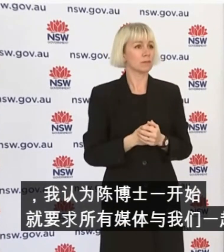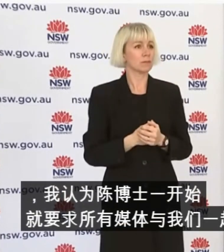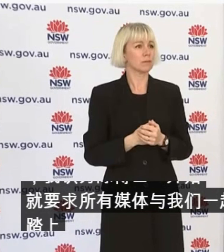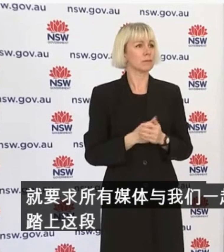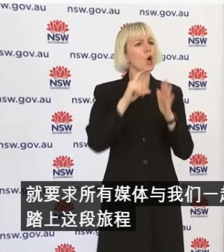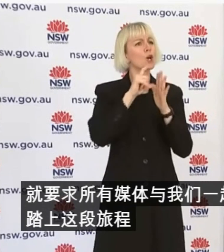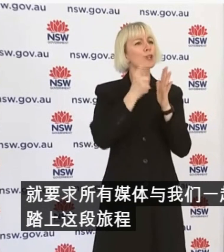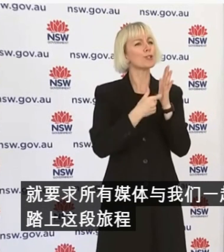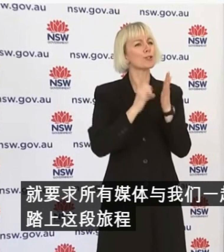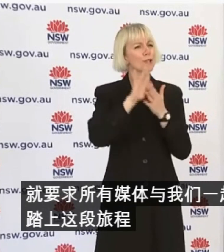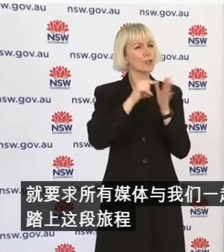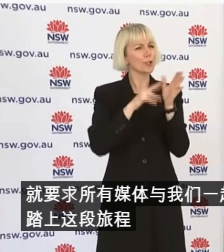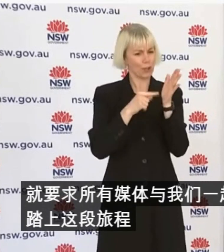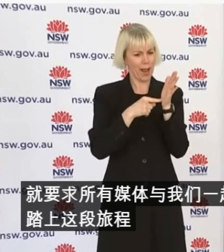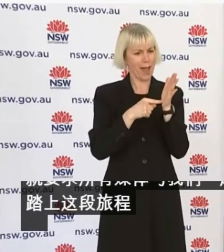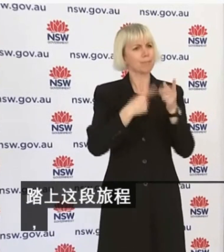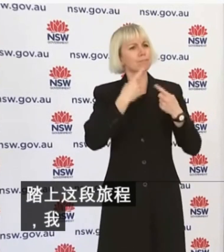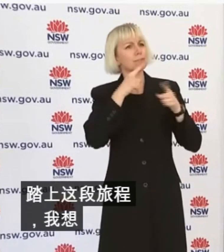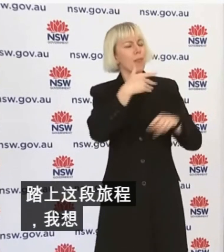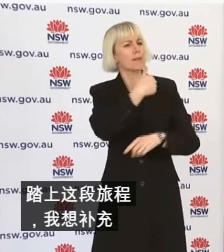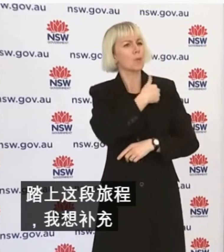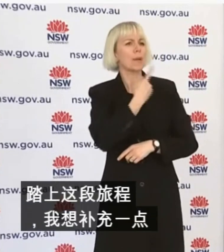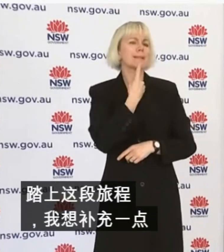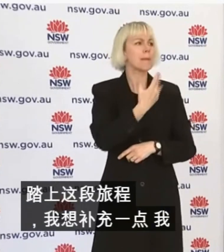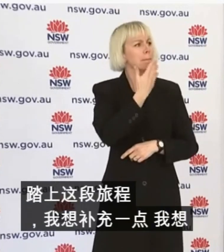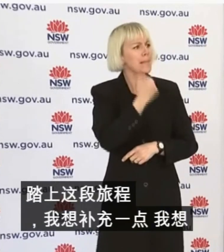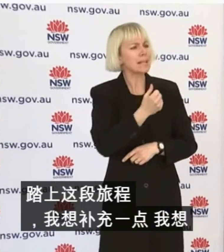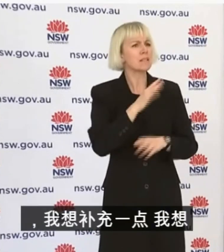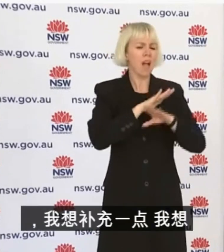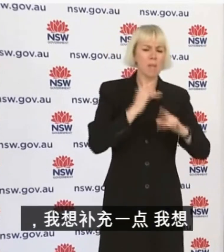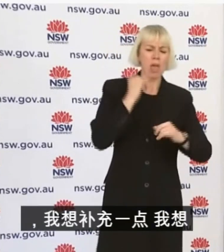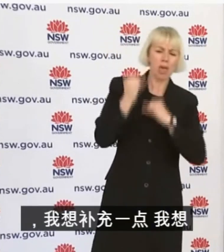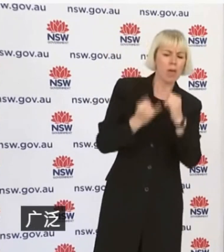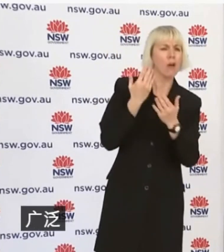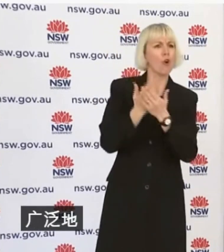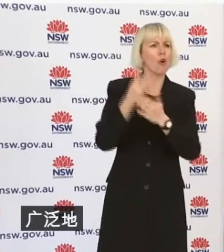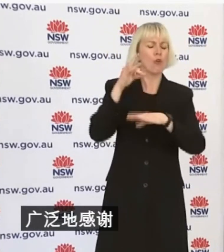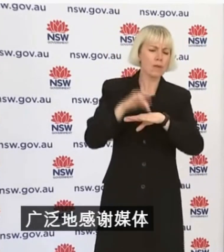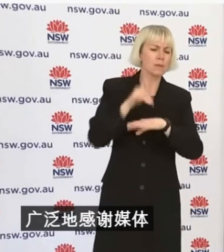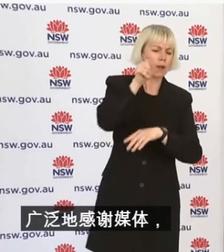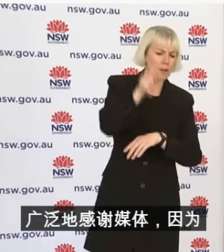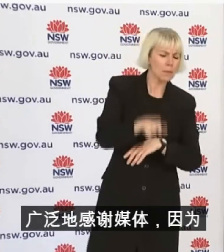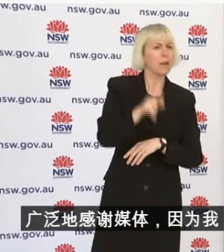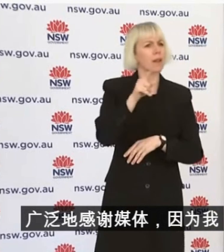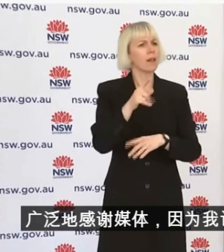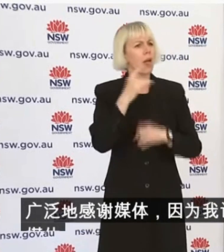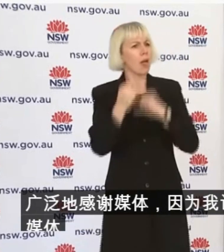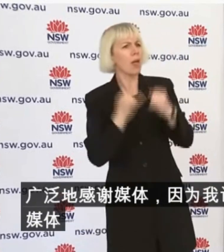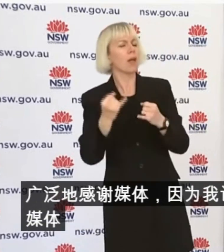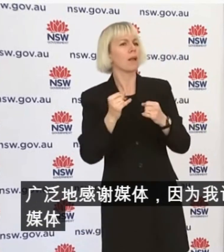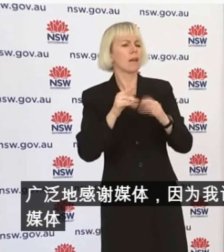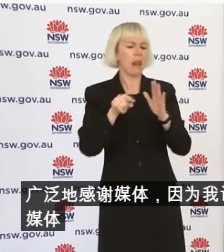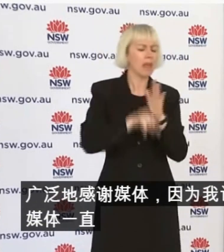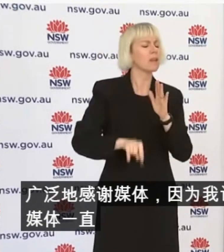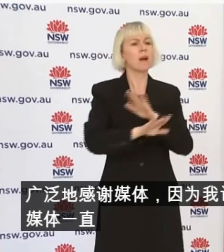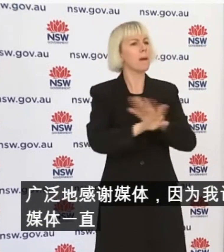be with us on this journey. And I'd like to add to that. I want to thank broadly the media, because I think broadly